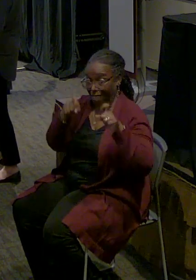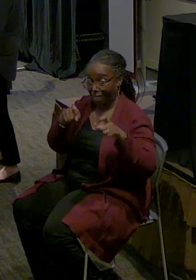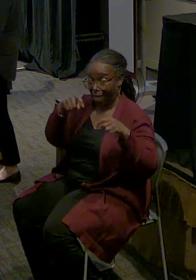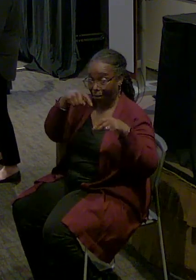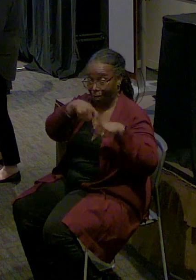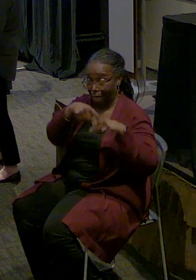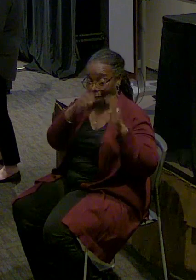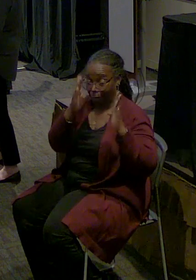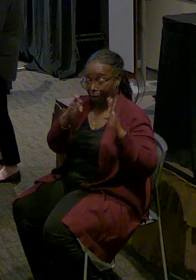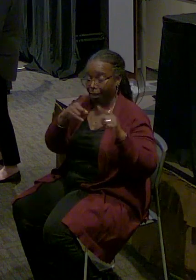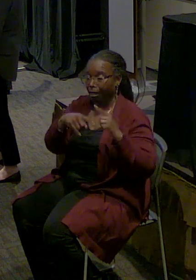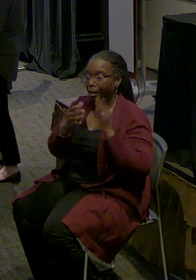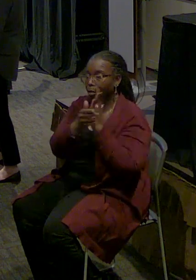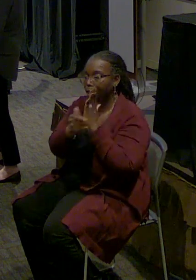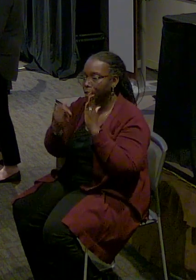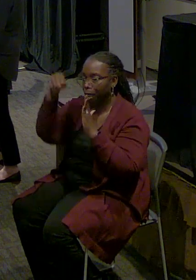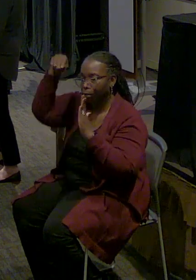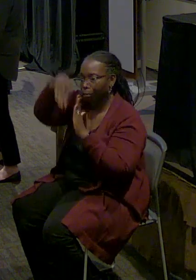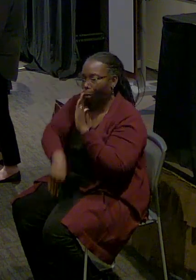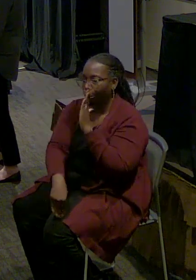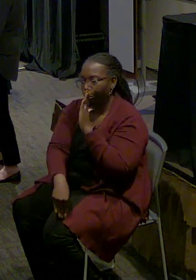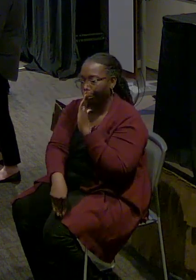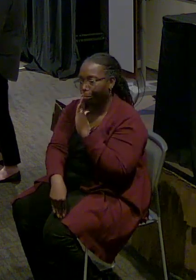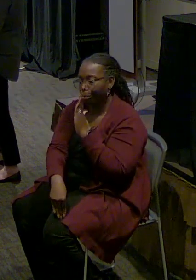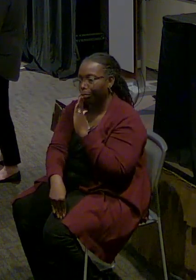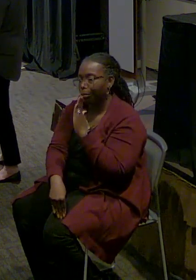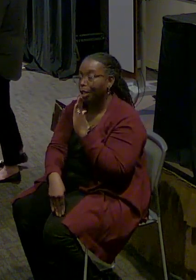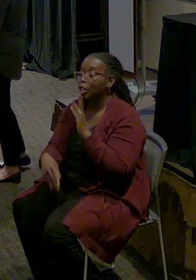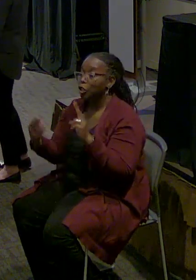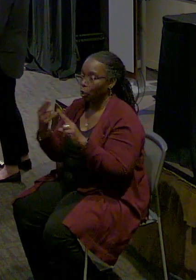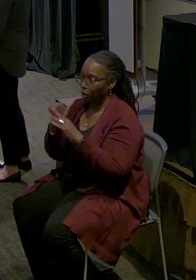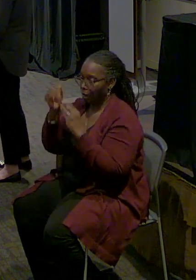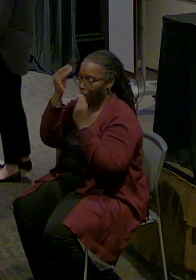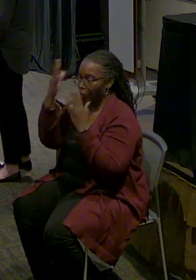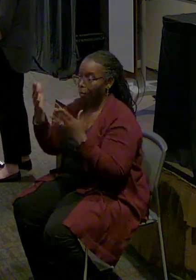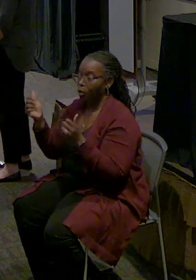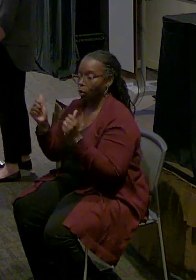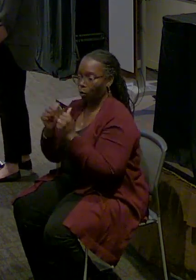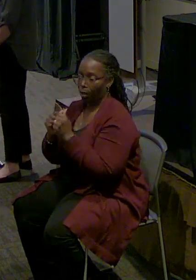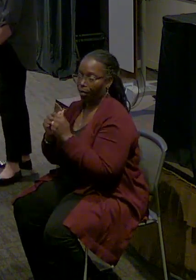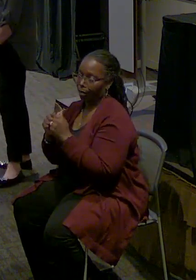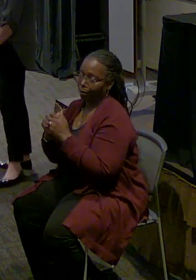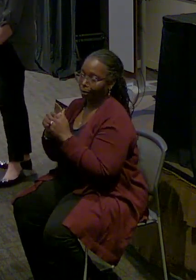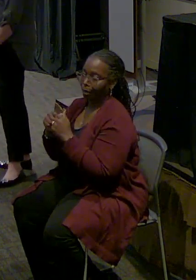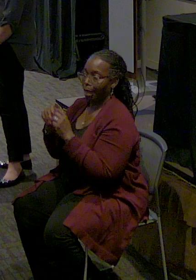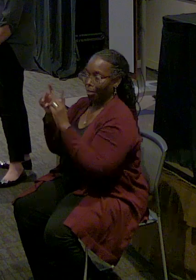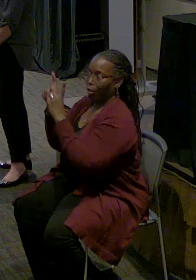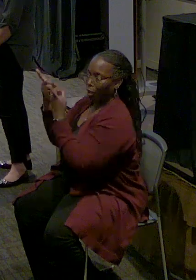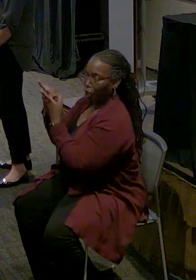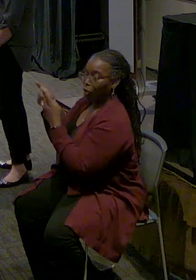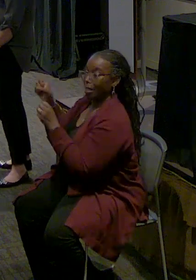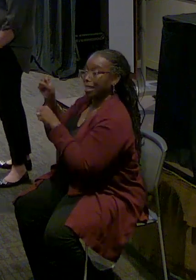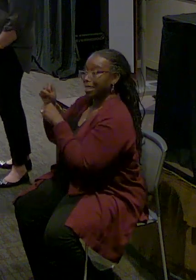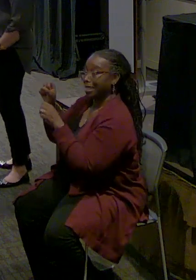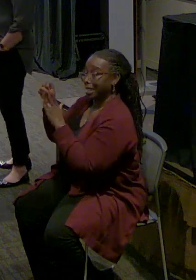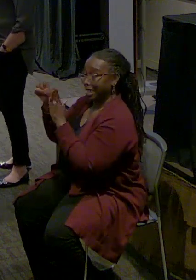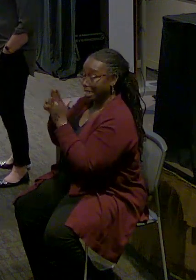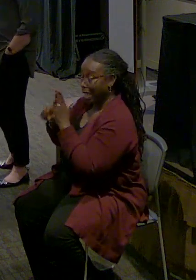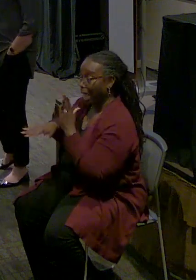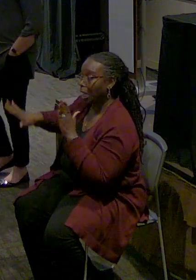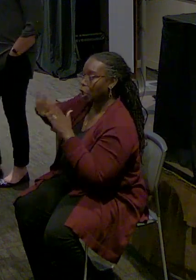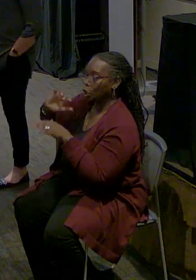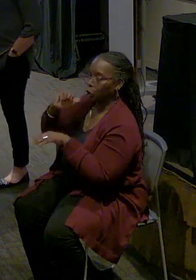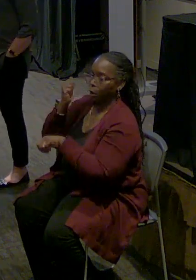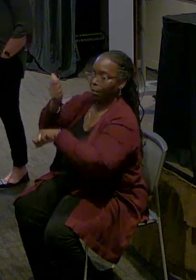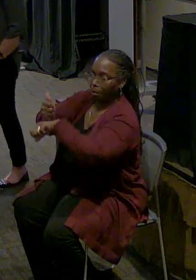window, student proficiency just tanks. So we were able to use this information with our district statewide to help